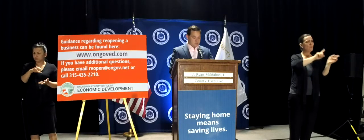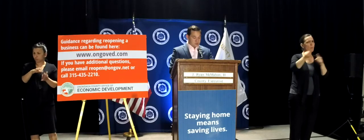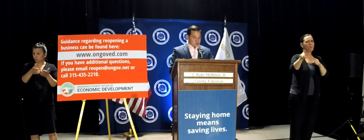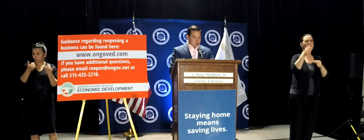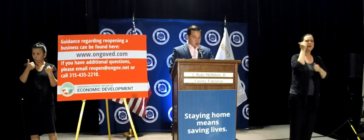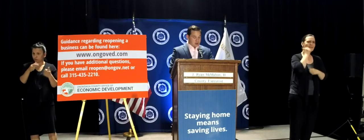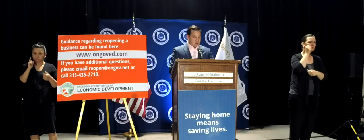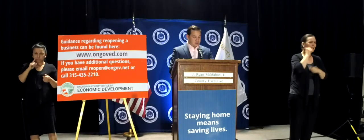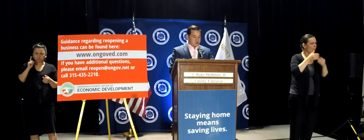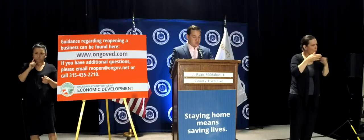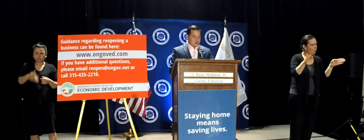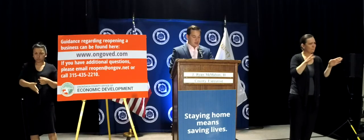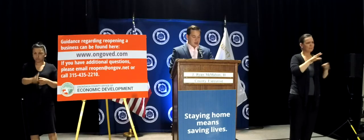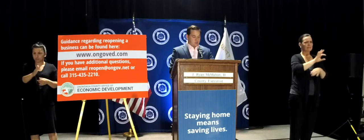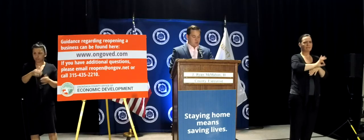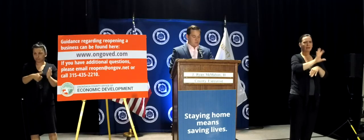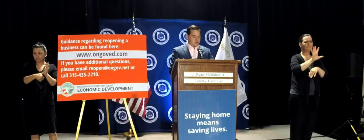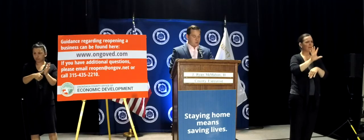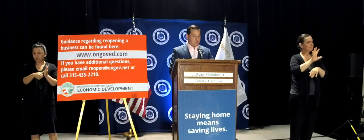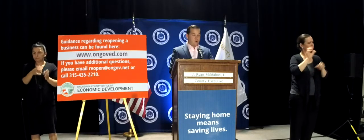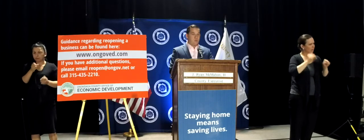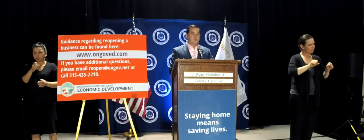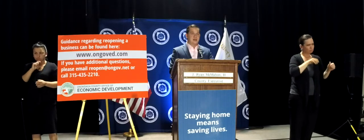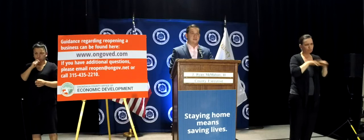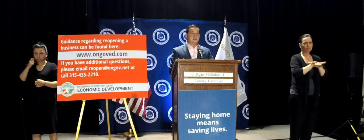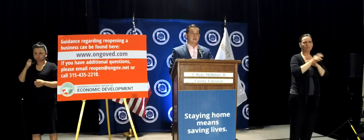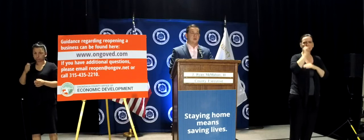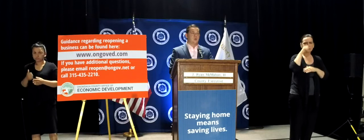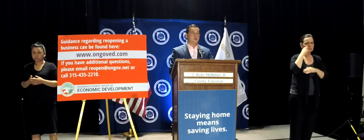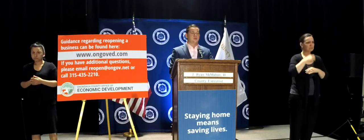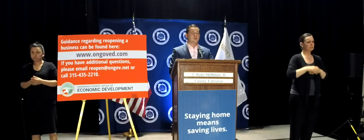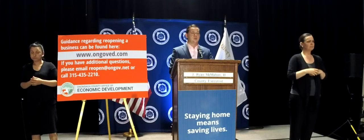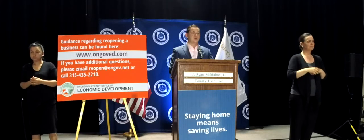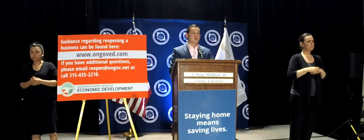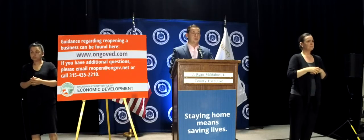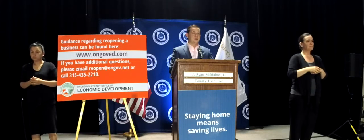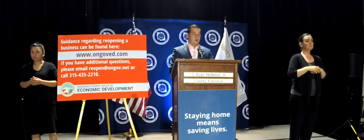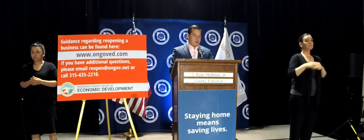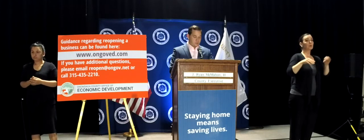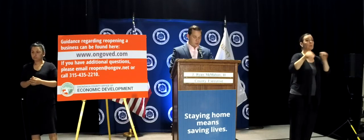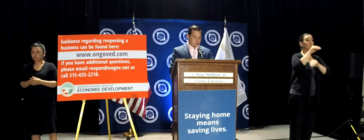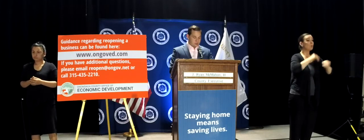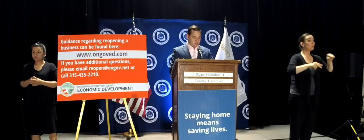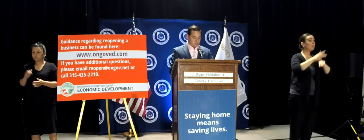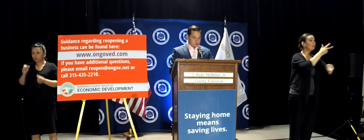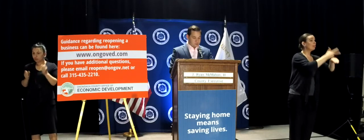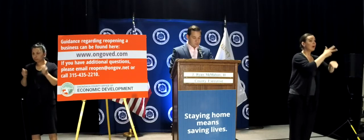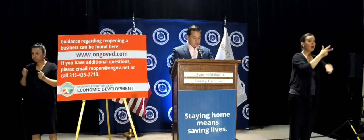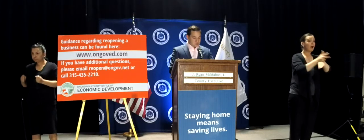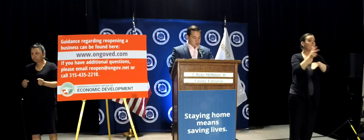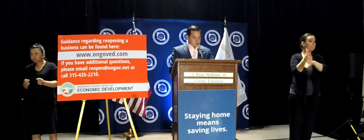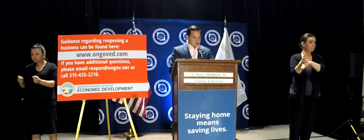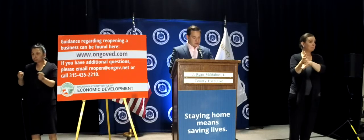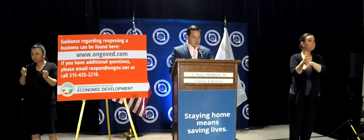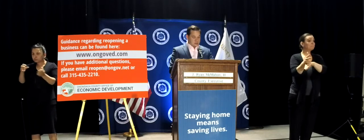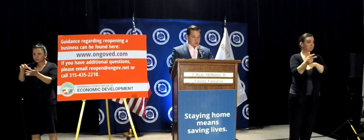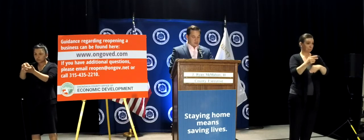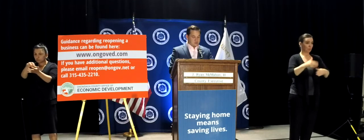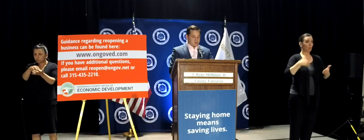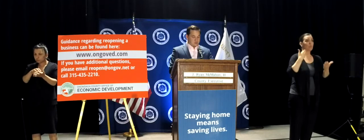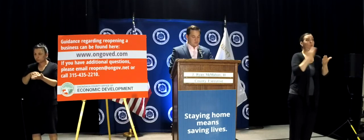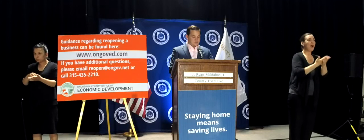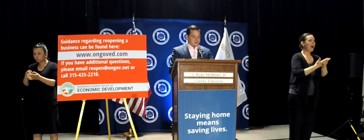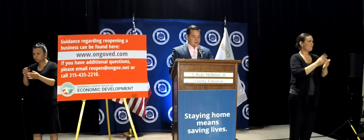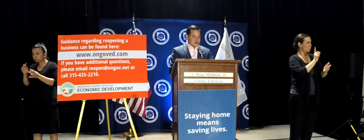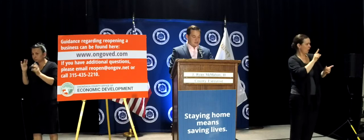open. In addition to that, we have been doing mobile testing, going to you in your neighborhood and the community. Yesterday, we